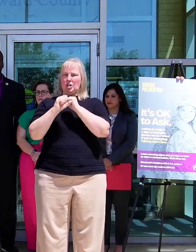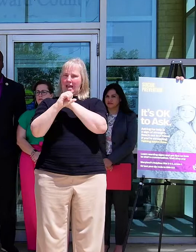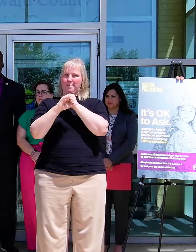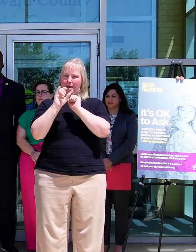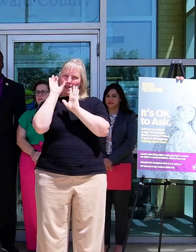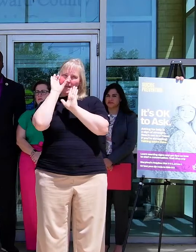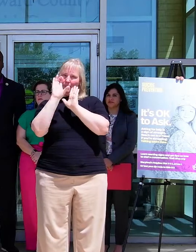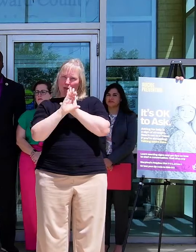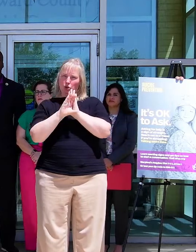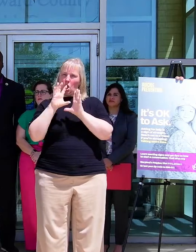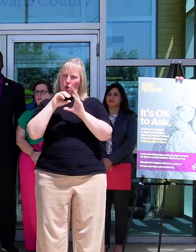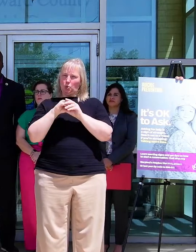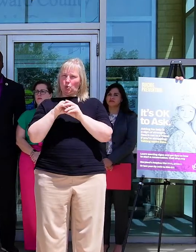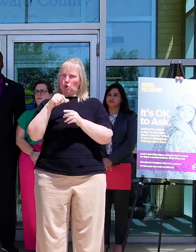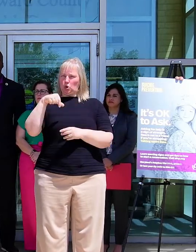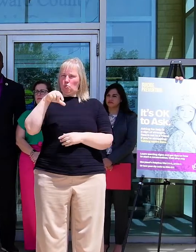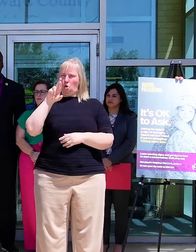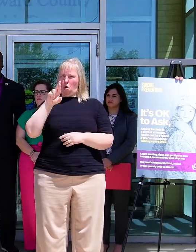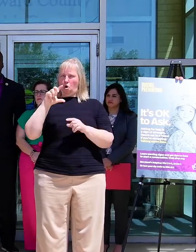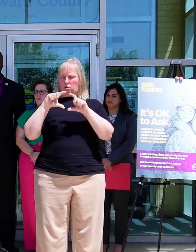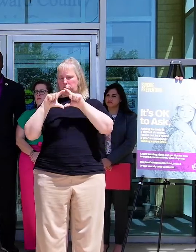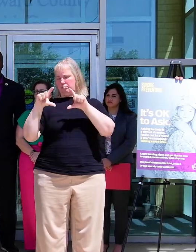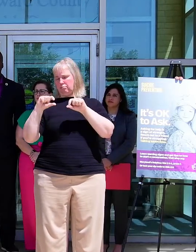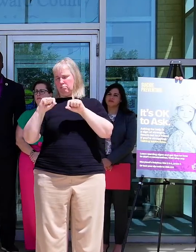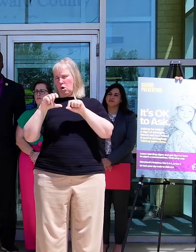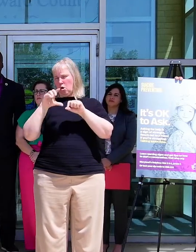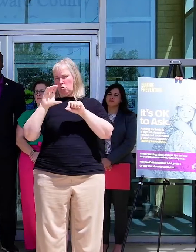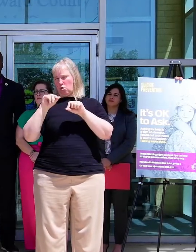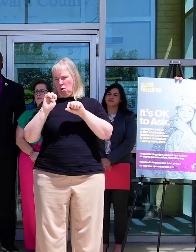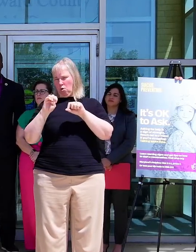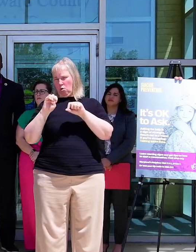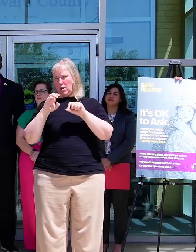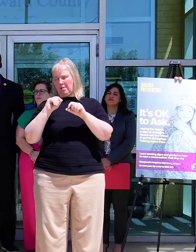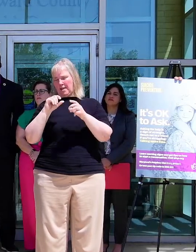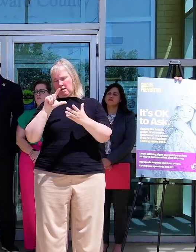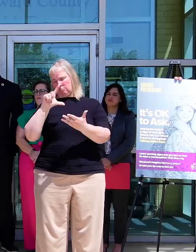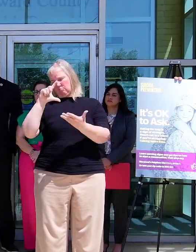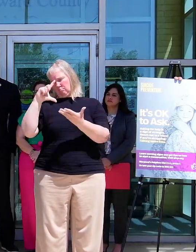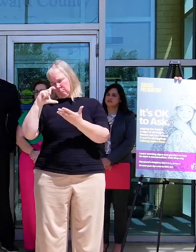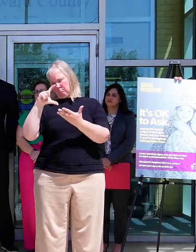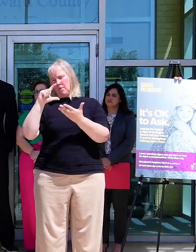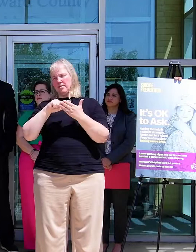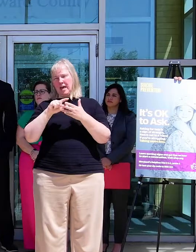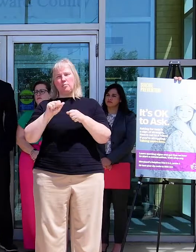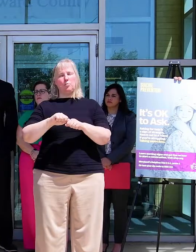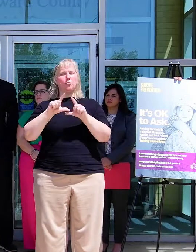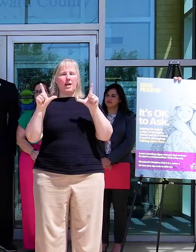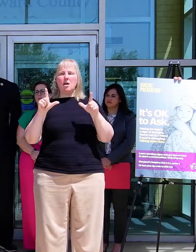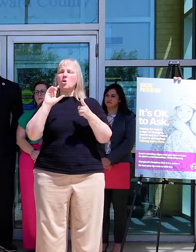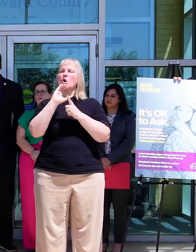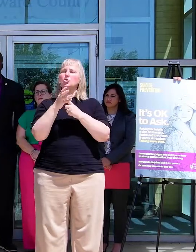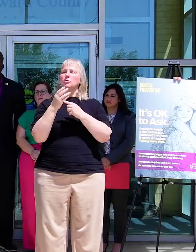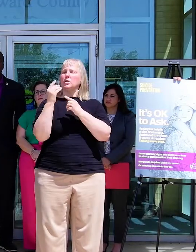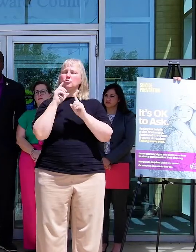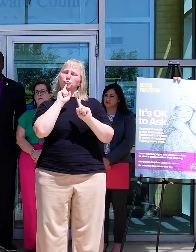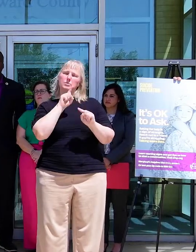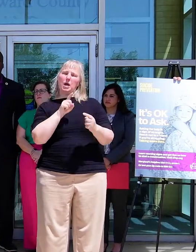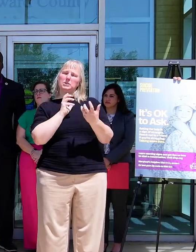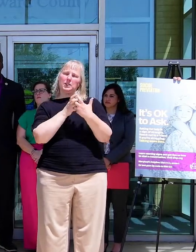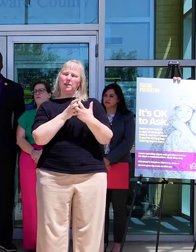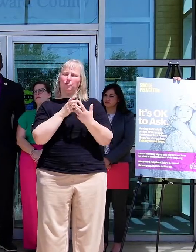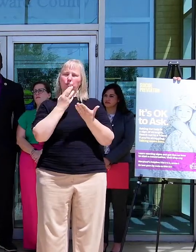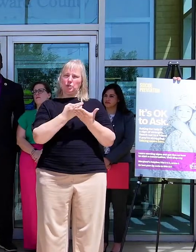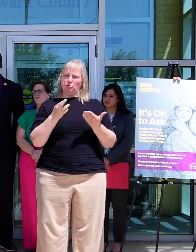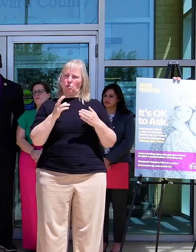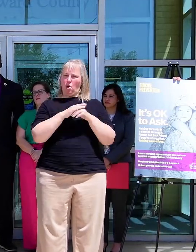image includes a QR code that will take the viewer to culturally responsive resources housed on the Howard County